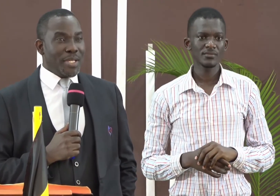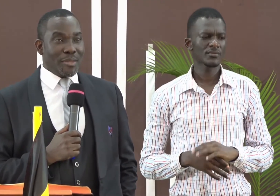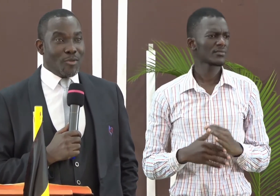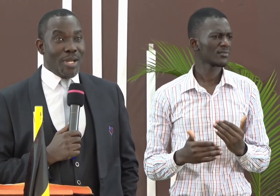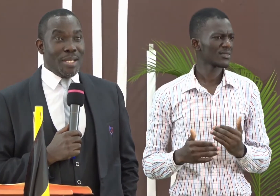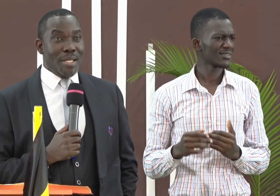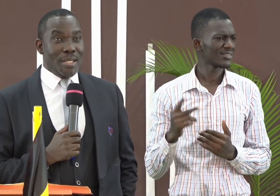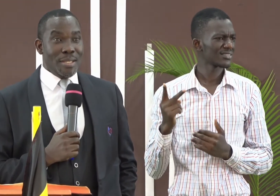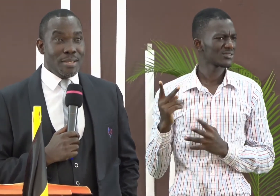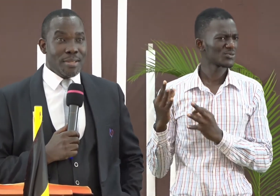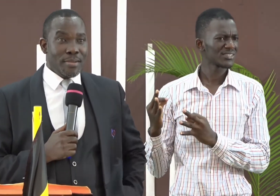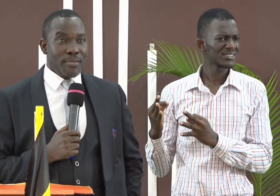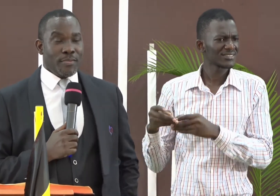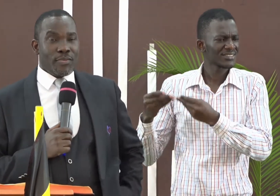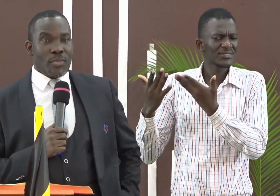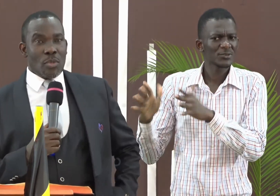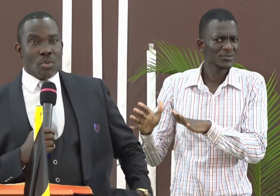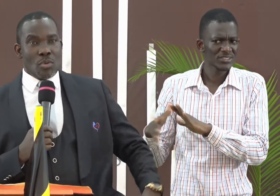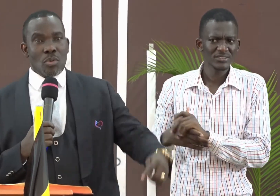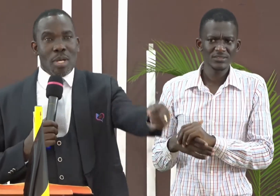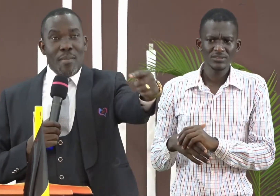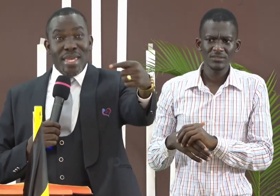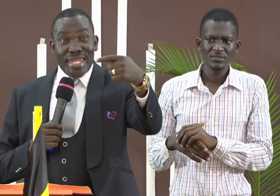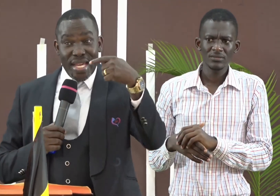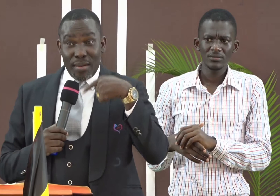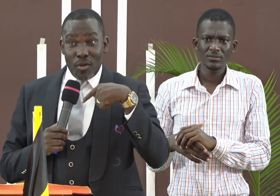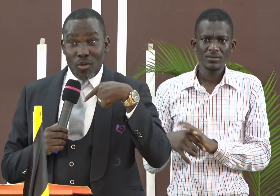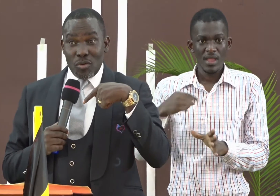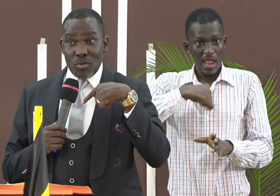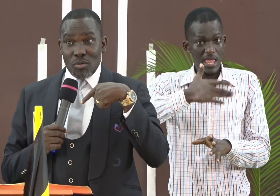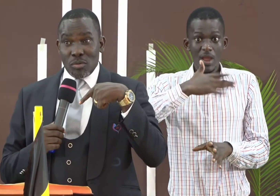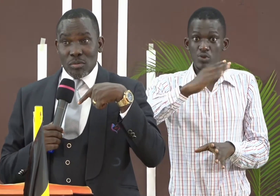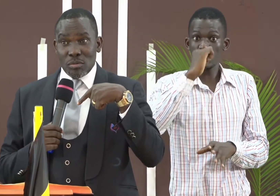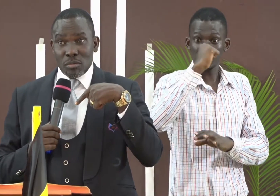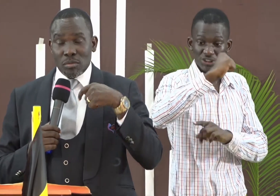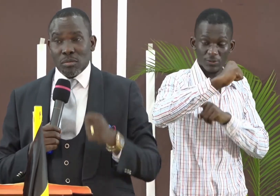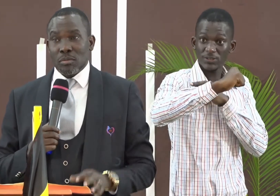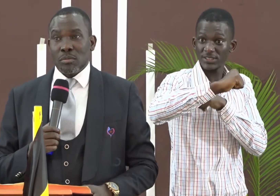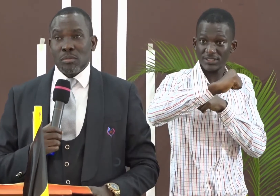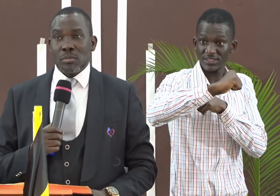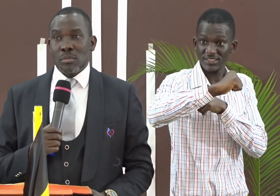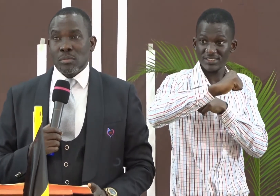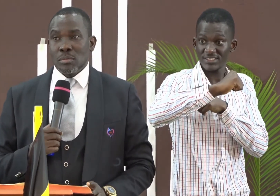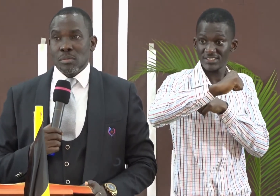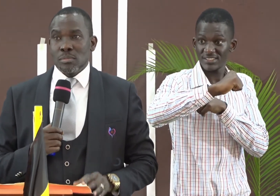bili ebibili sibikuwadde. Haven't I given you all that? Gambi enzenga boyo. I'm your shield.